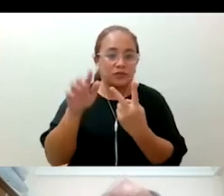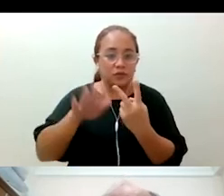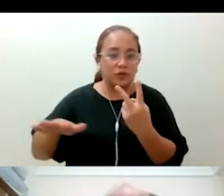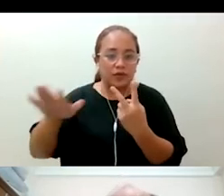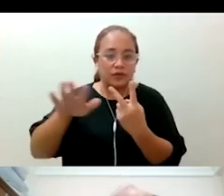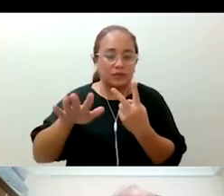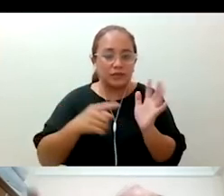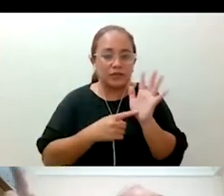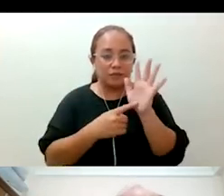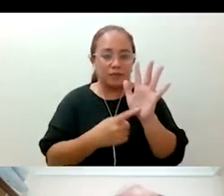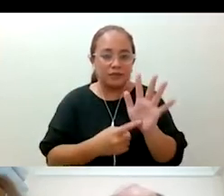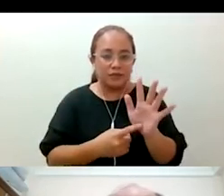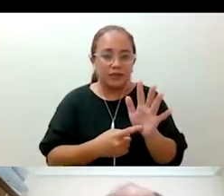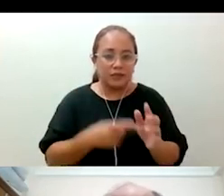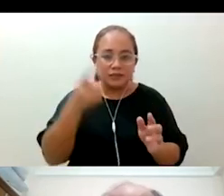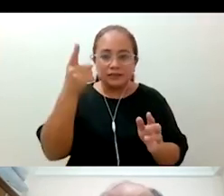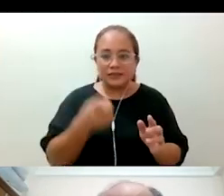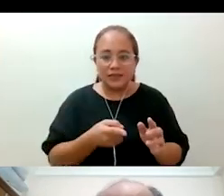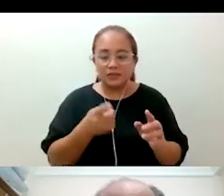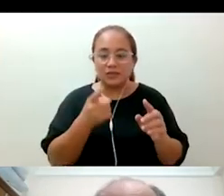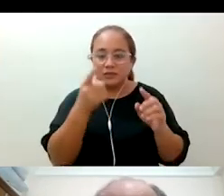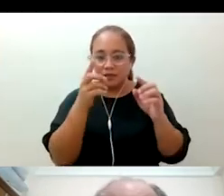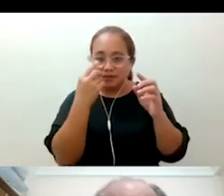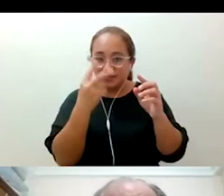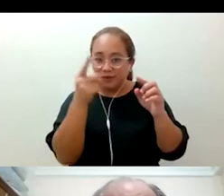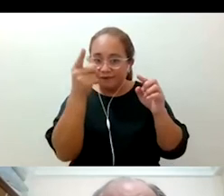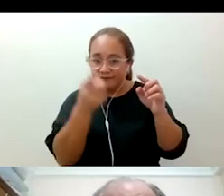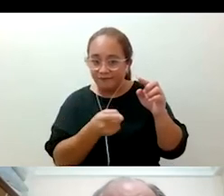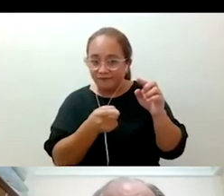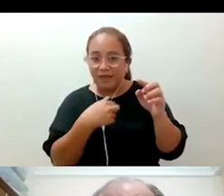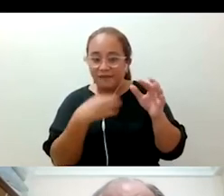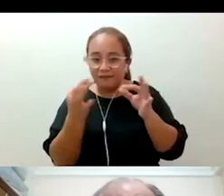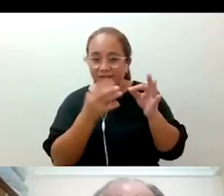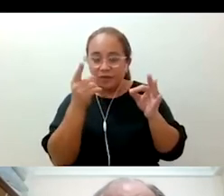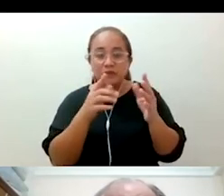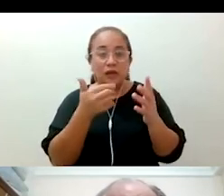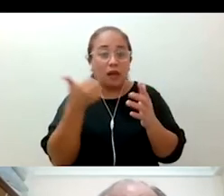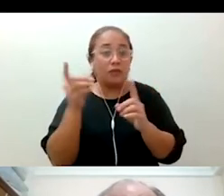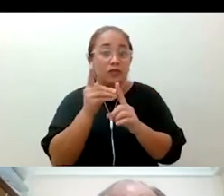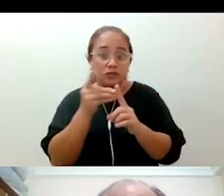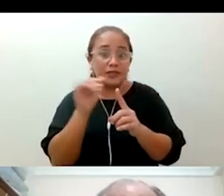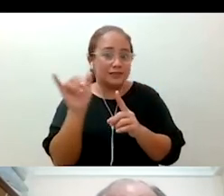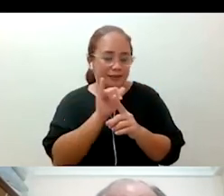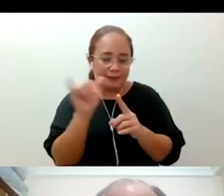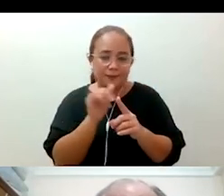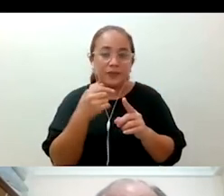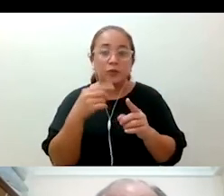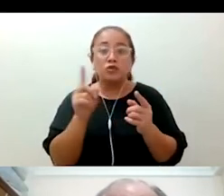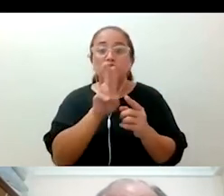be represented as slash. So we did that in other dictionaries using the slash.